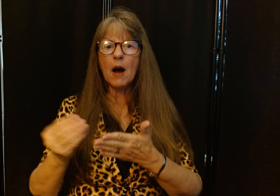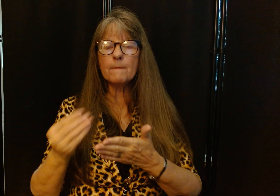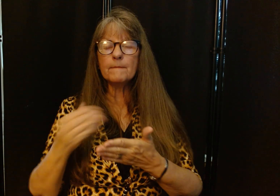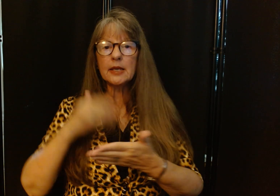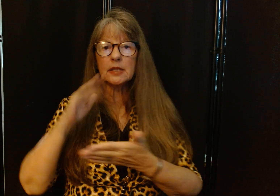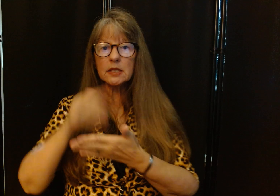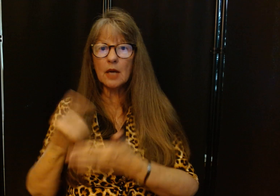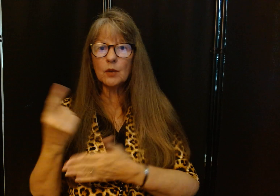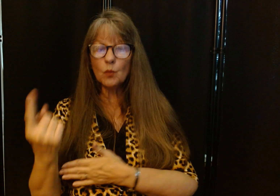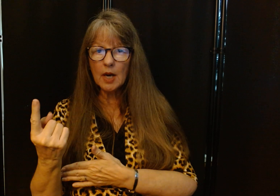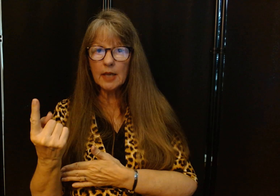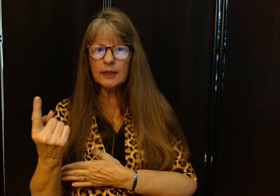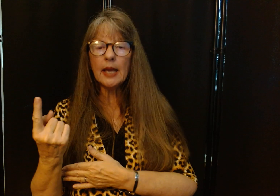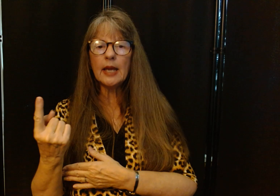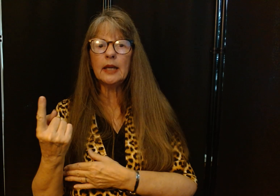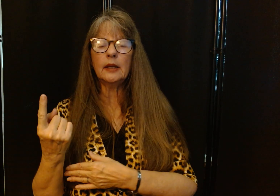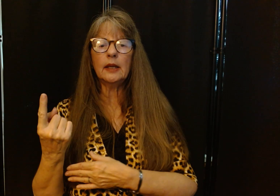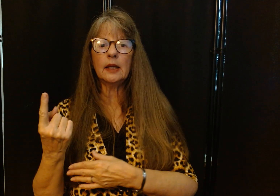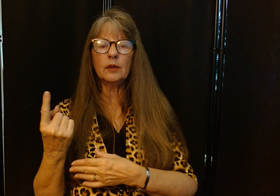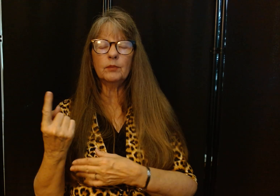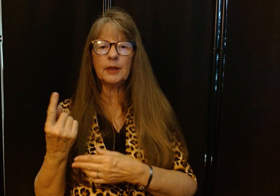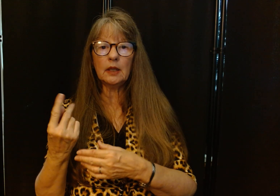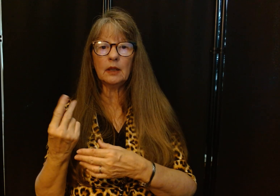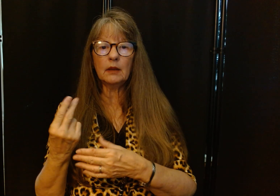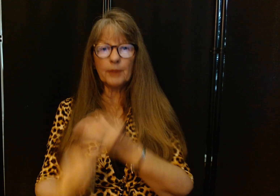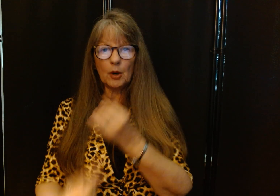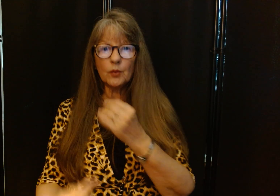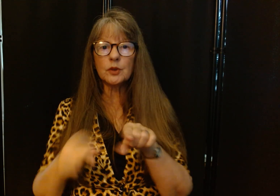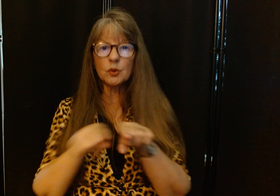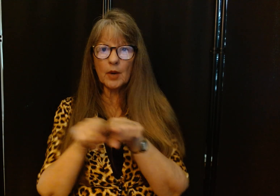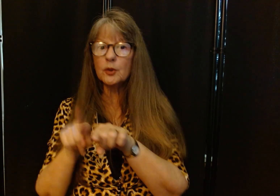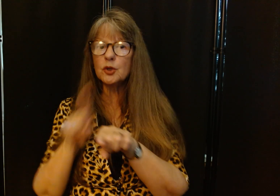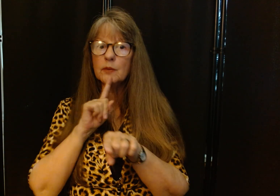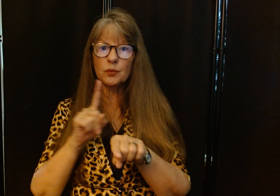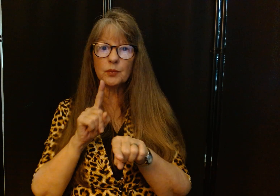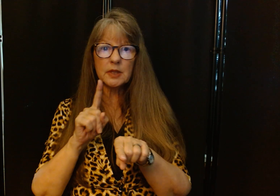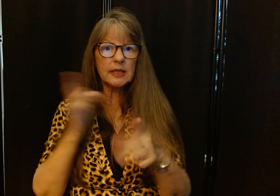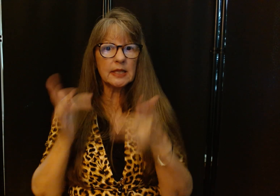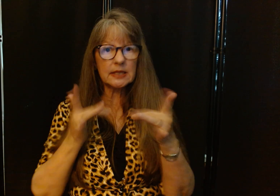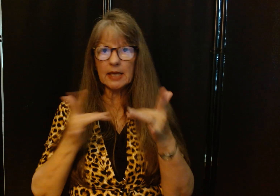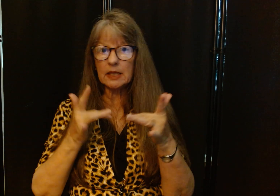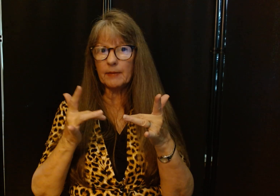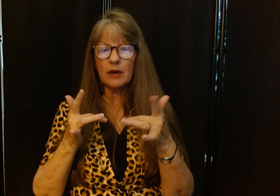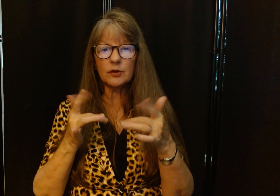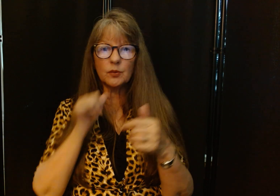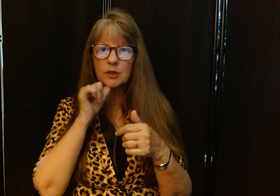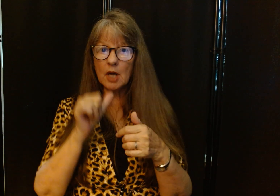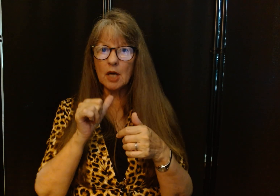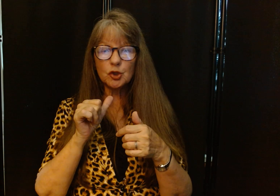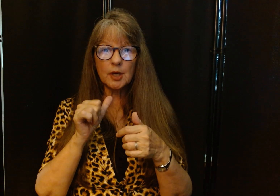my son one, and it could be both as well, which he was really excited about. So it's not just